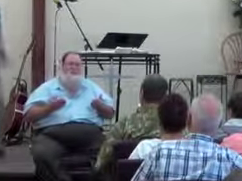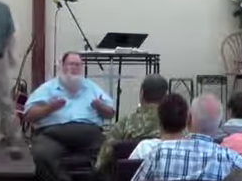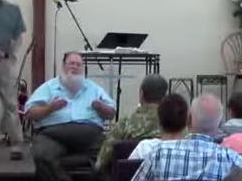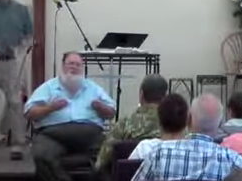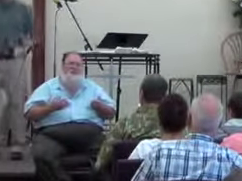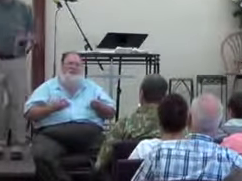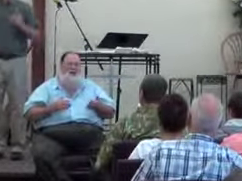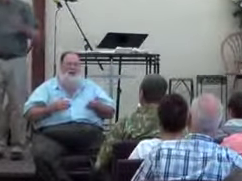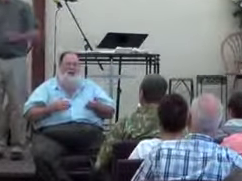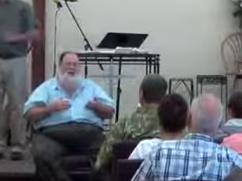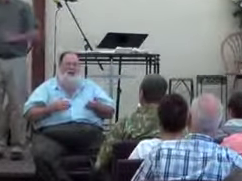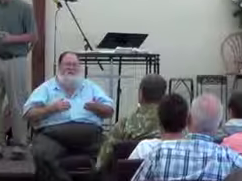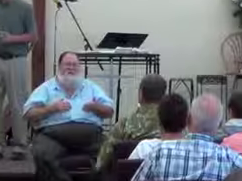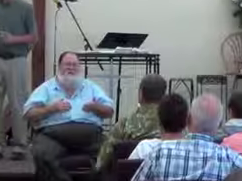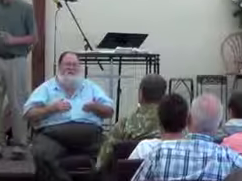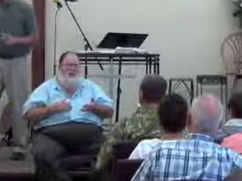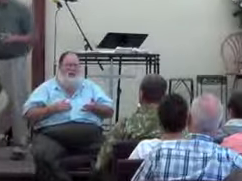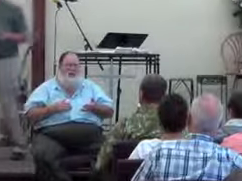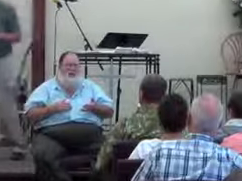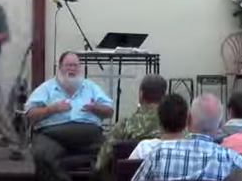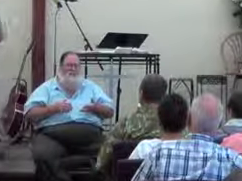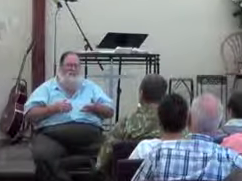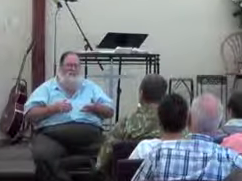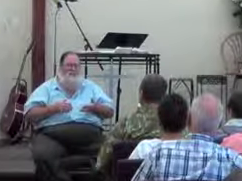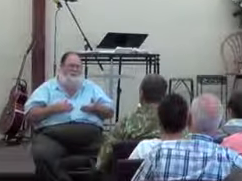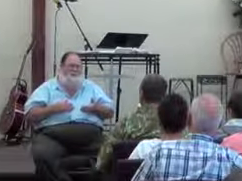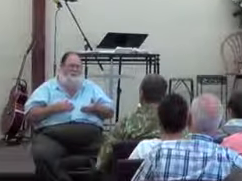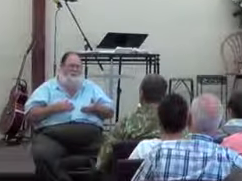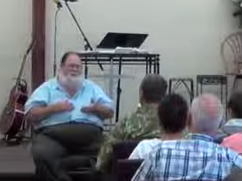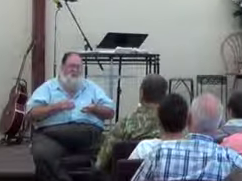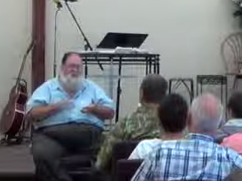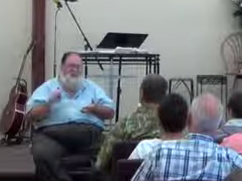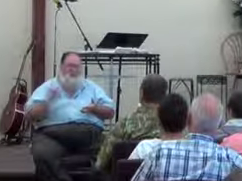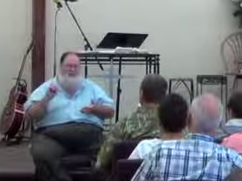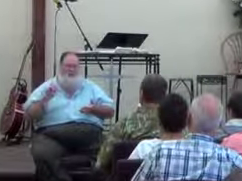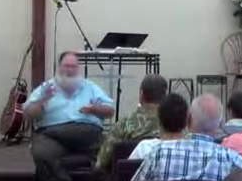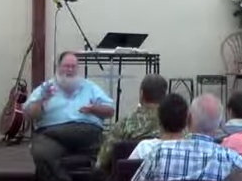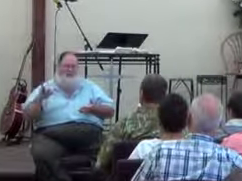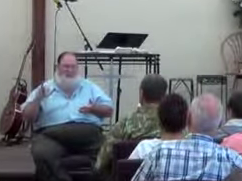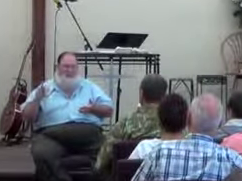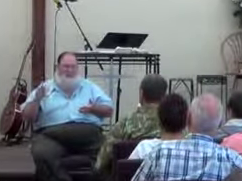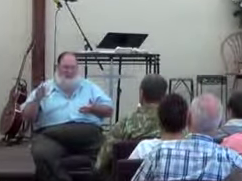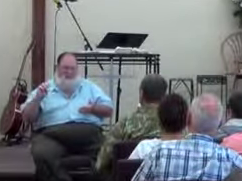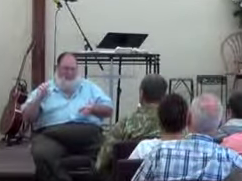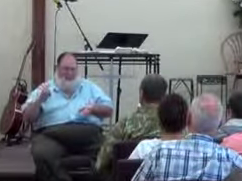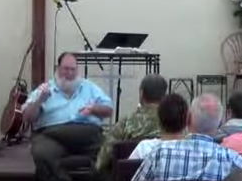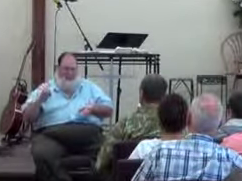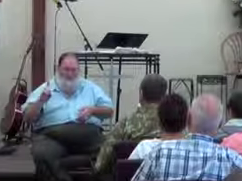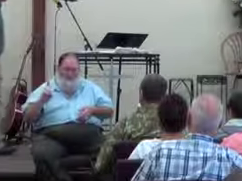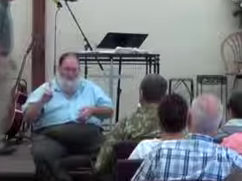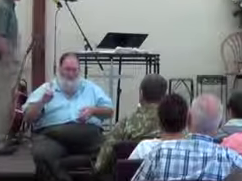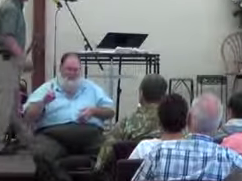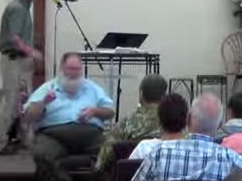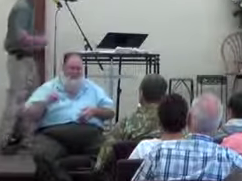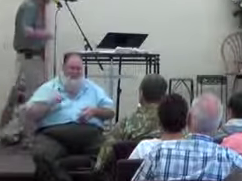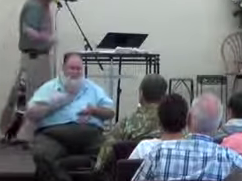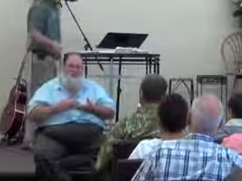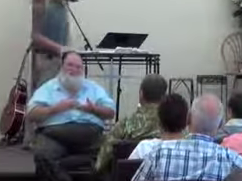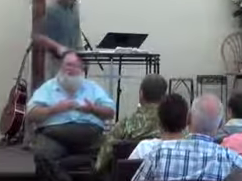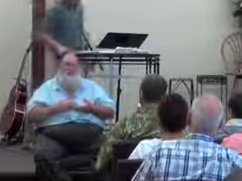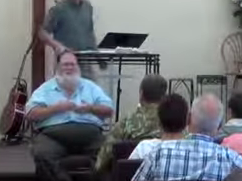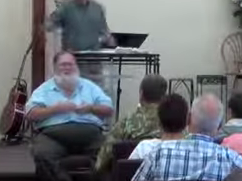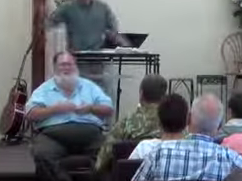them and praised not the God, but they praised gods that didn't exist. So all of a sudden, many